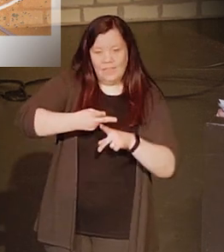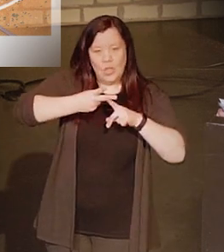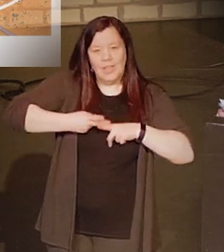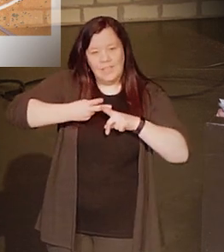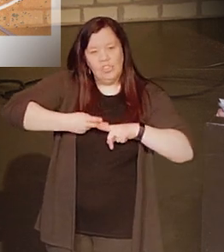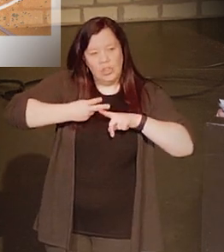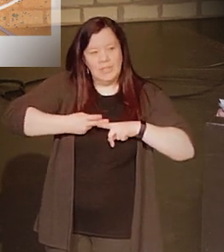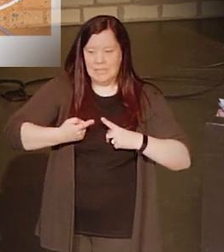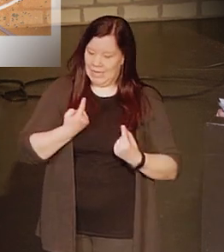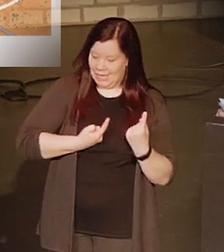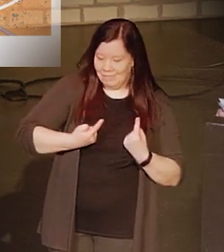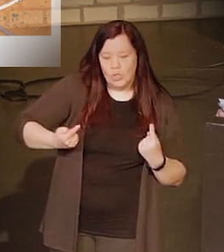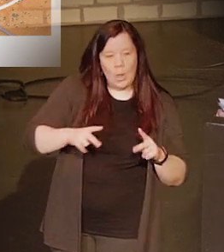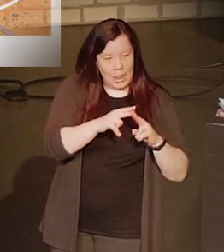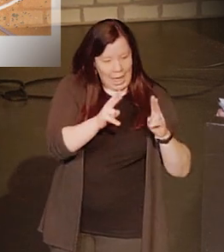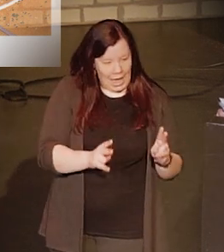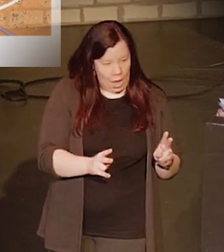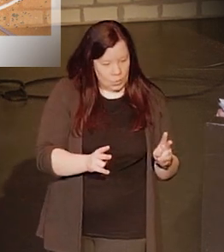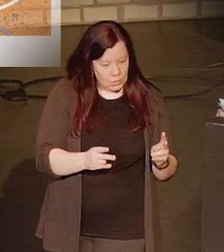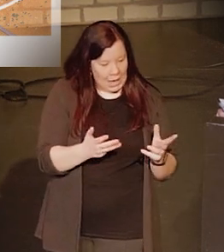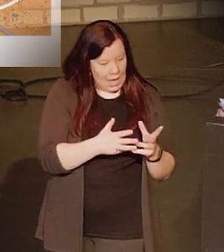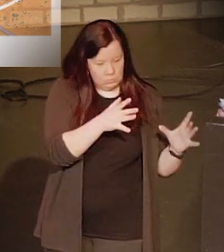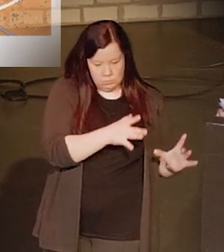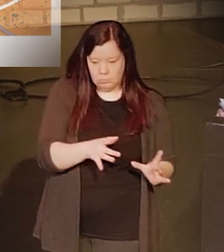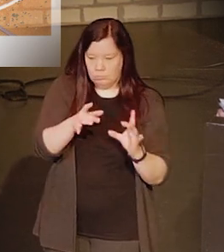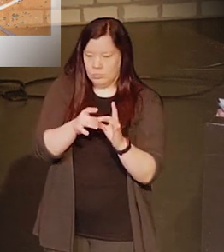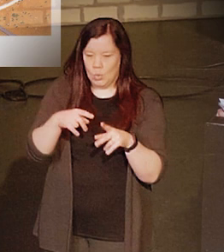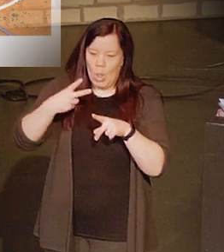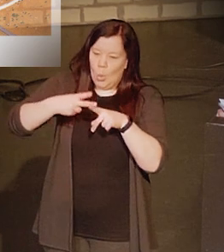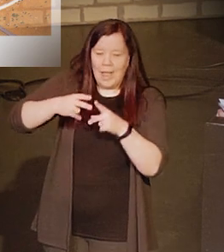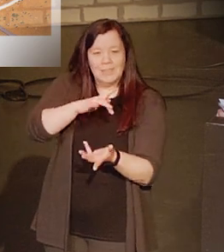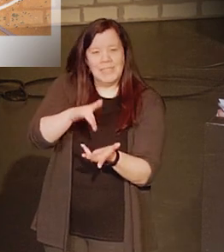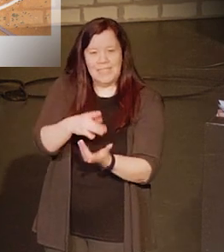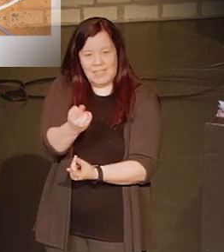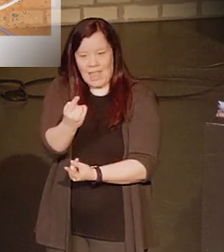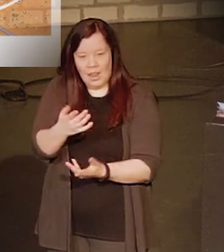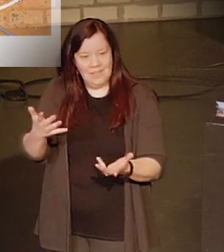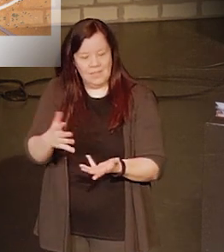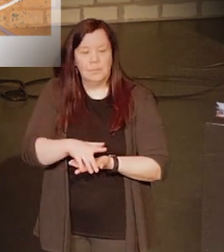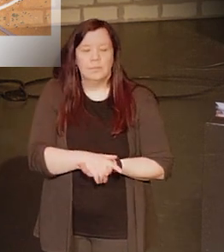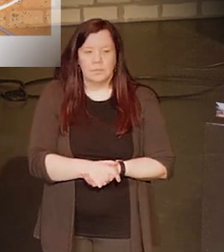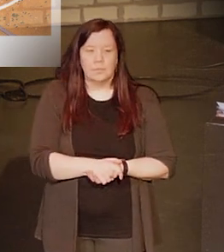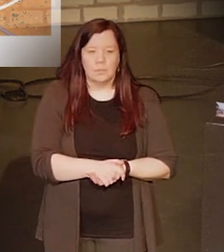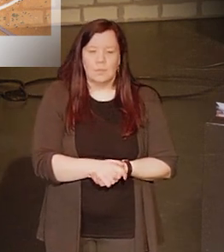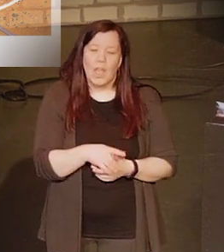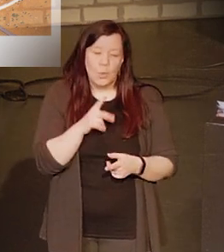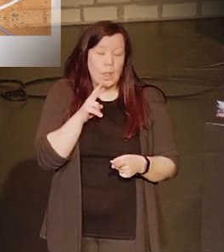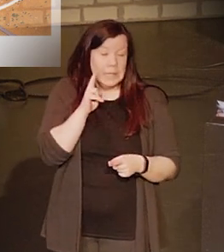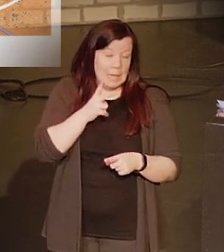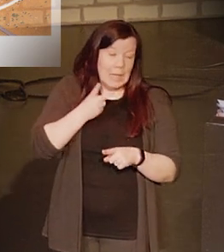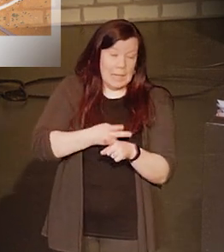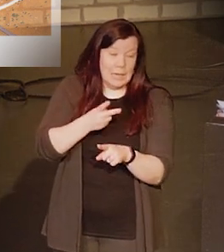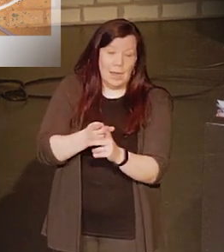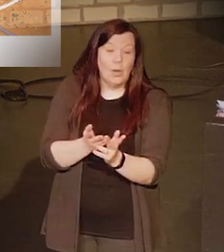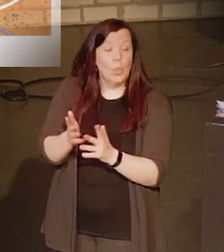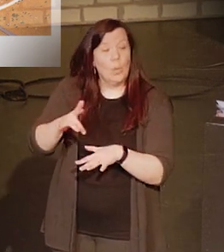the level of the individual house and actually make it work at the level of the polis and the state? And one of the things, again, you'll see time and again coming back in this